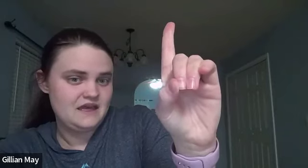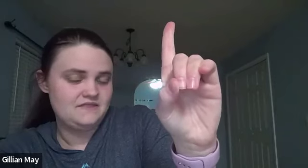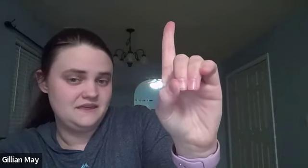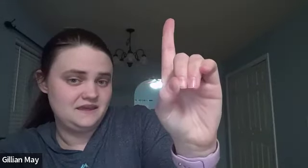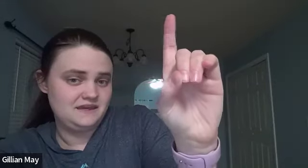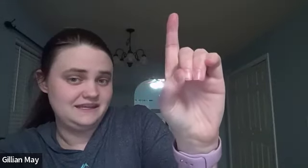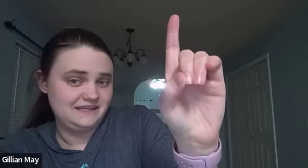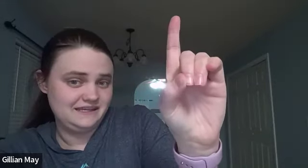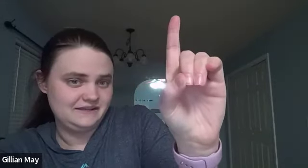And then E.